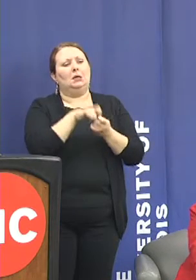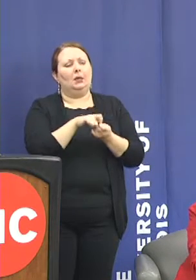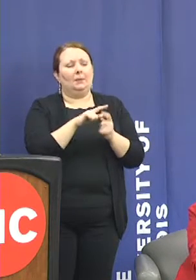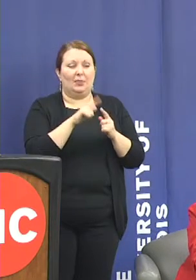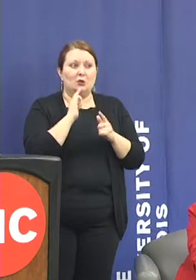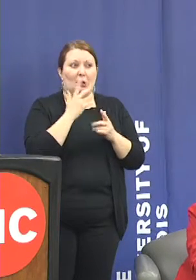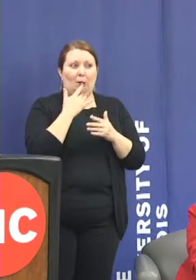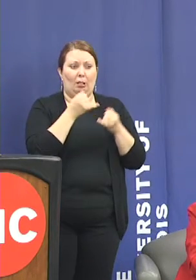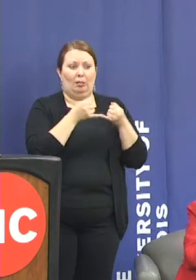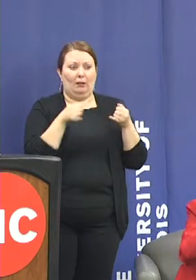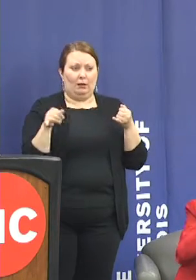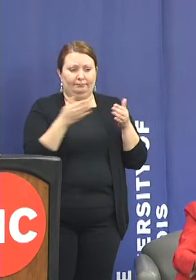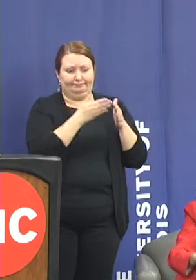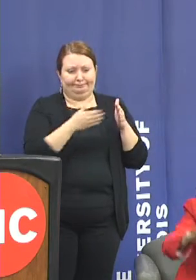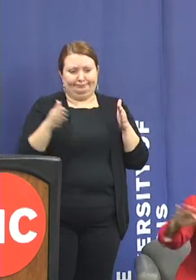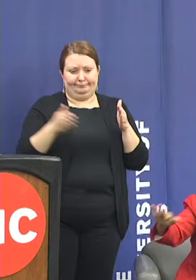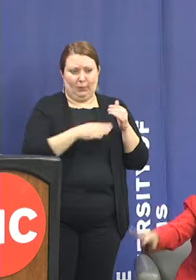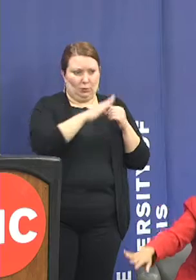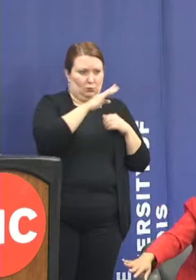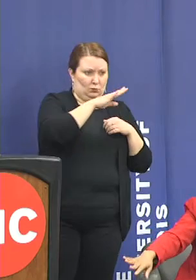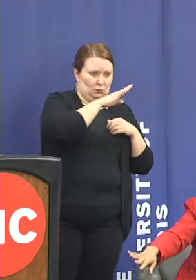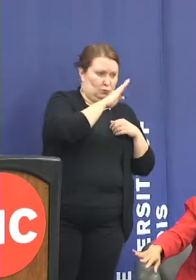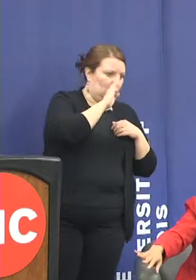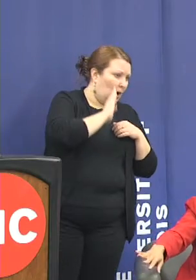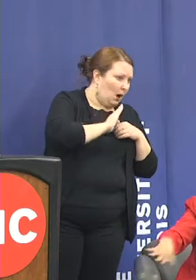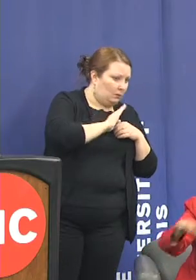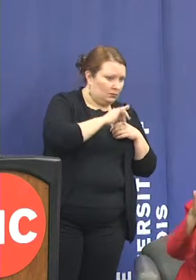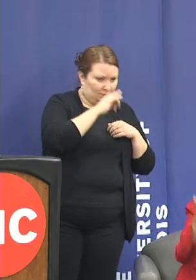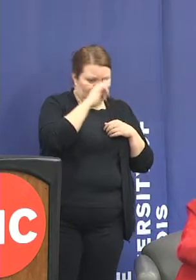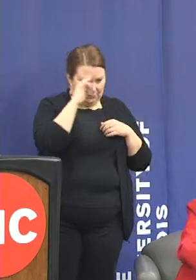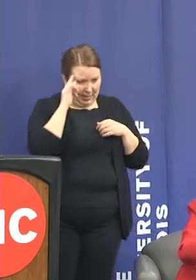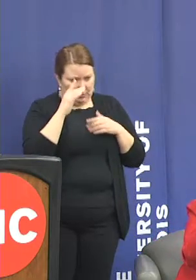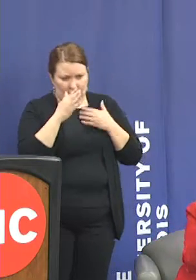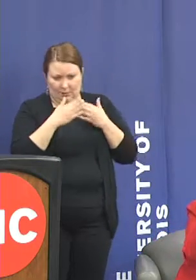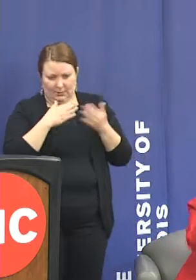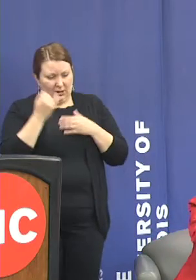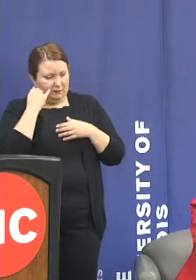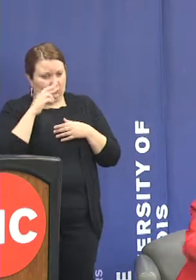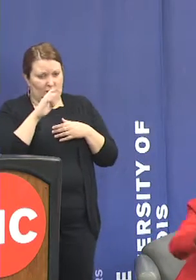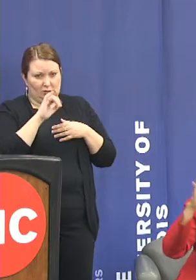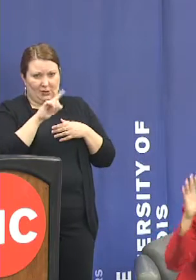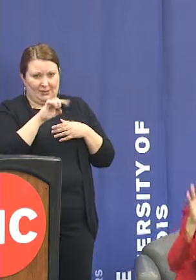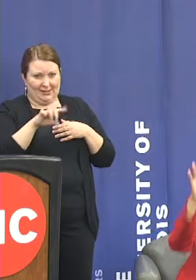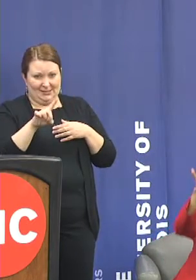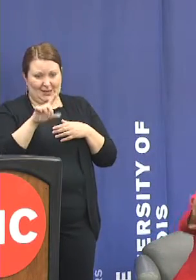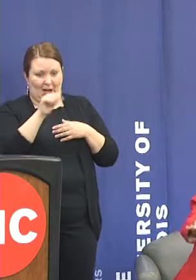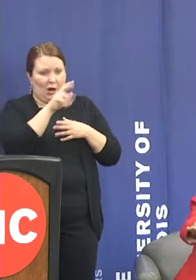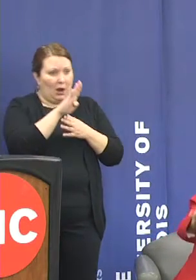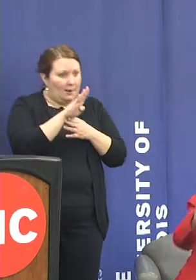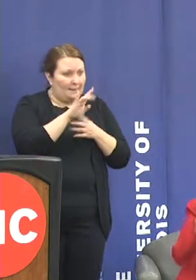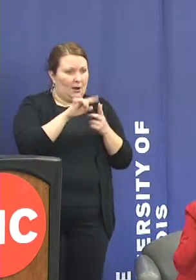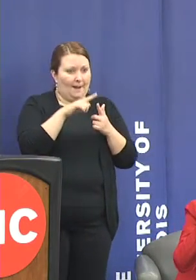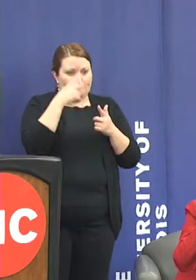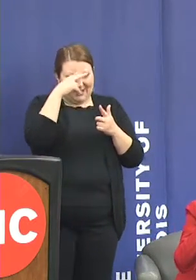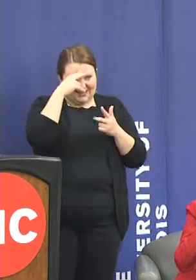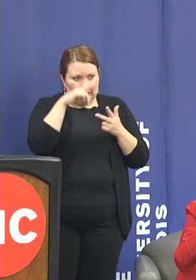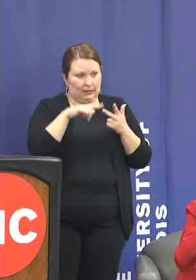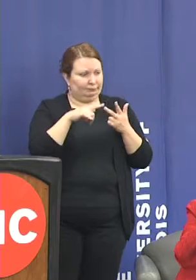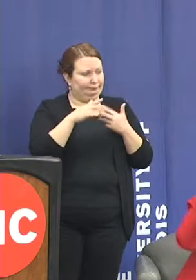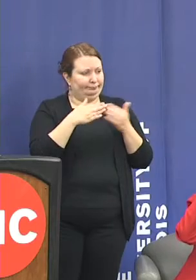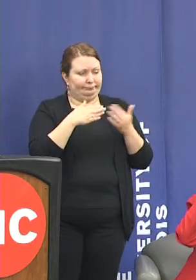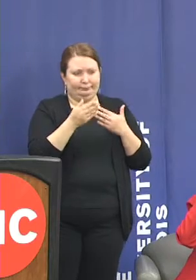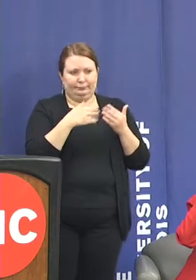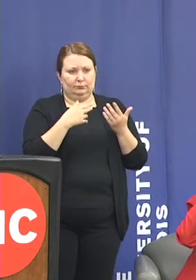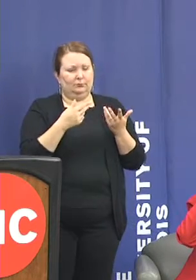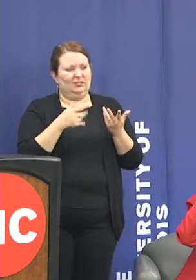there is a color line. Brown, black, for whatever reason, doesn't matter if you're racialized as Arab, as Mexican, right?